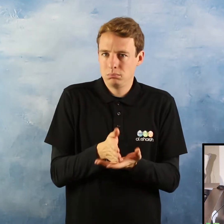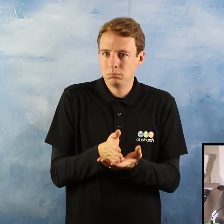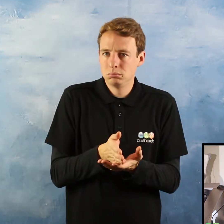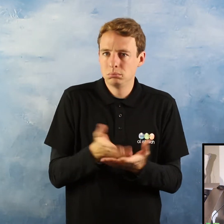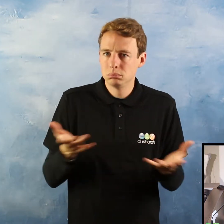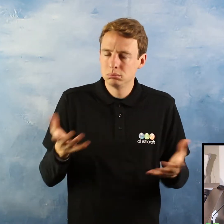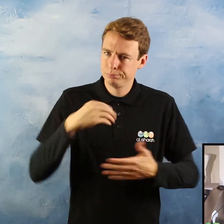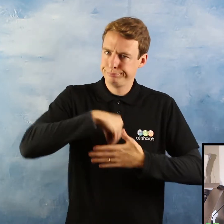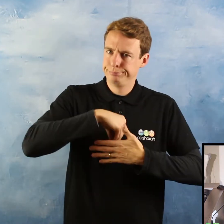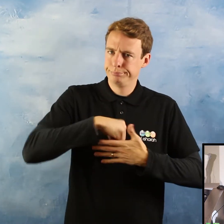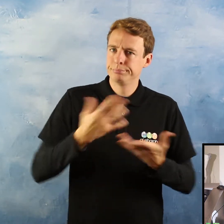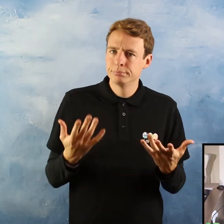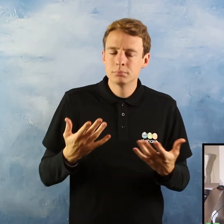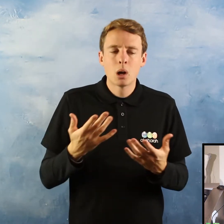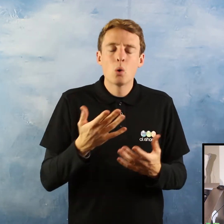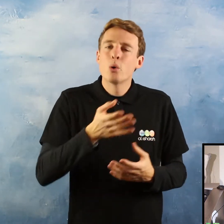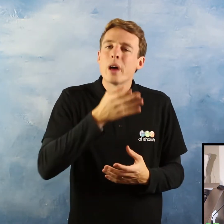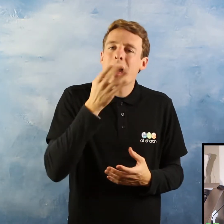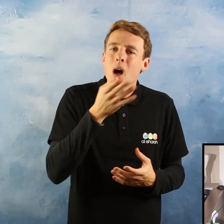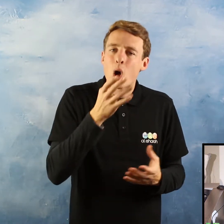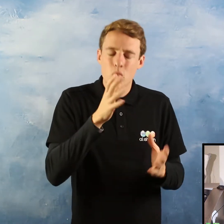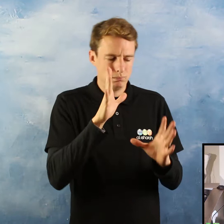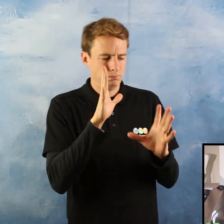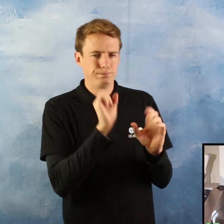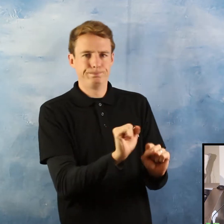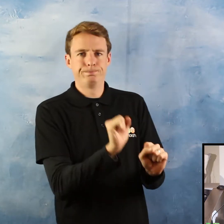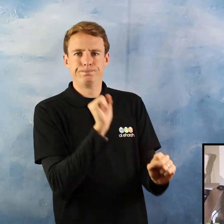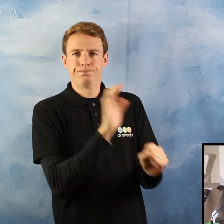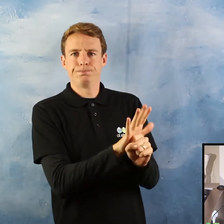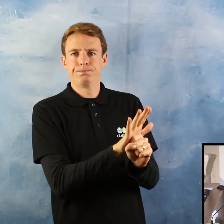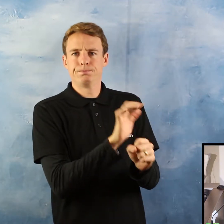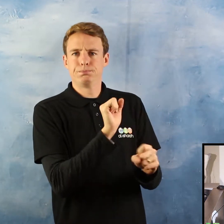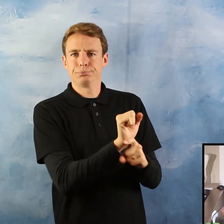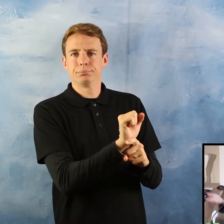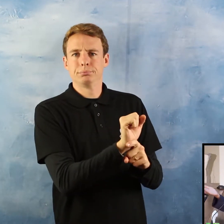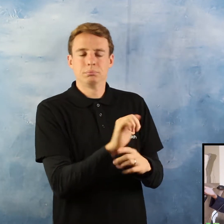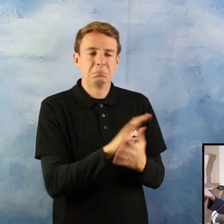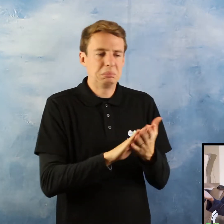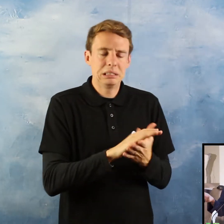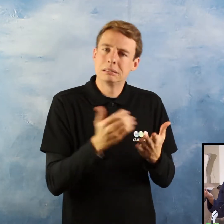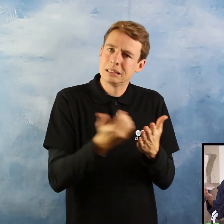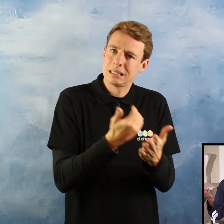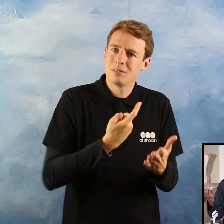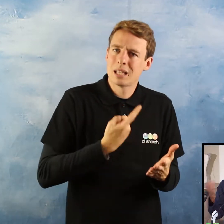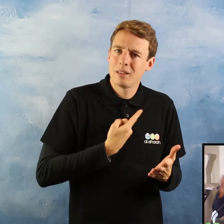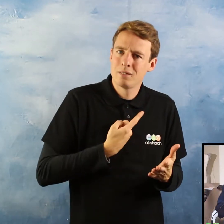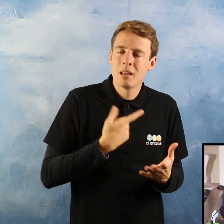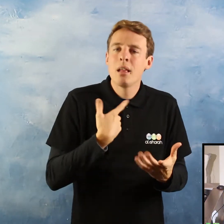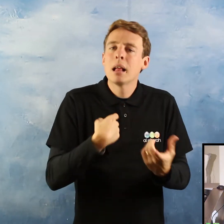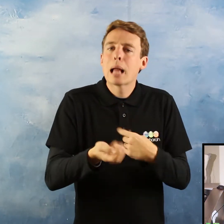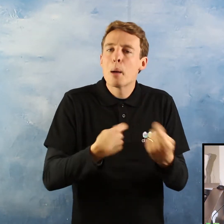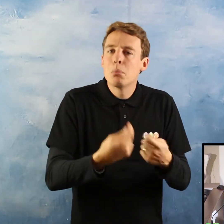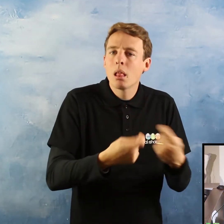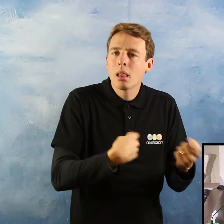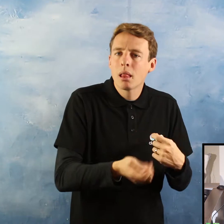don't consume alcohol, then we protect ourselves. Smoking, self-harm. Gambling, suicide, all these